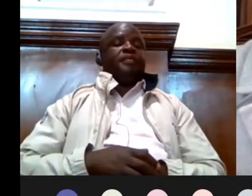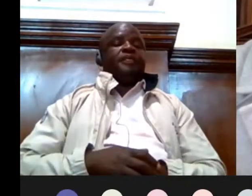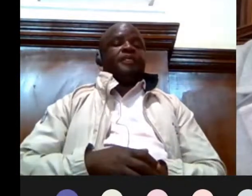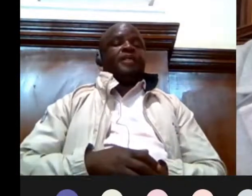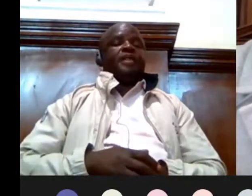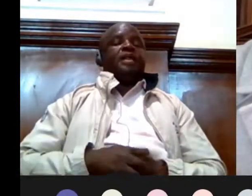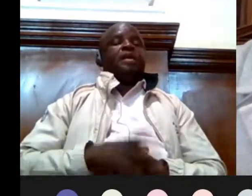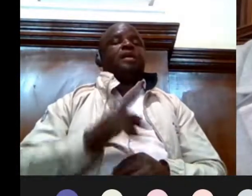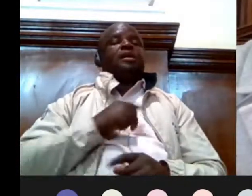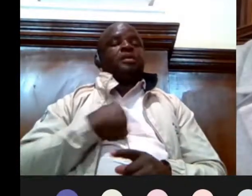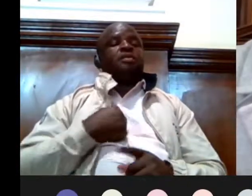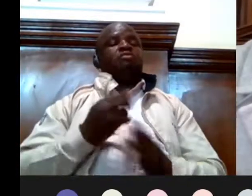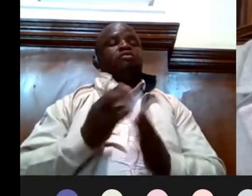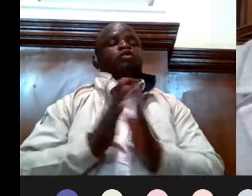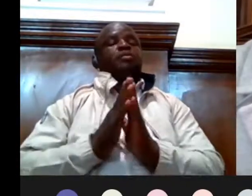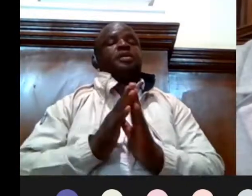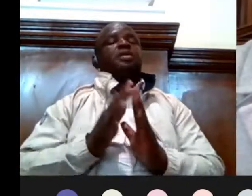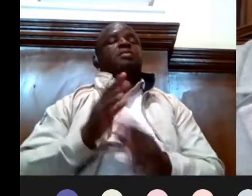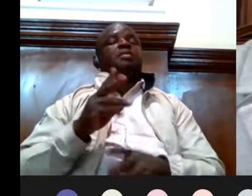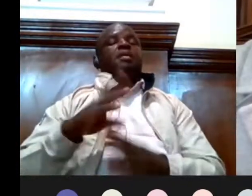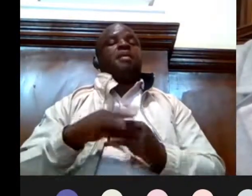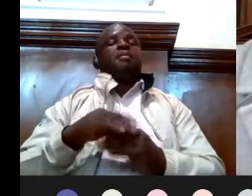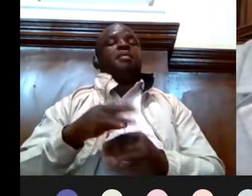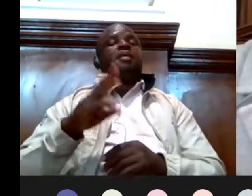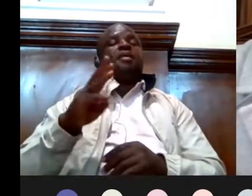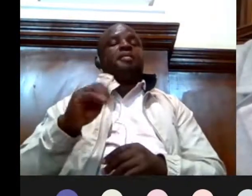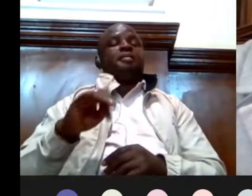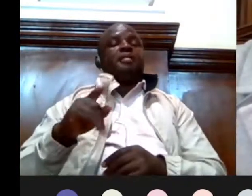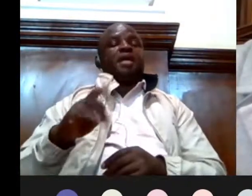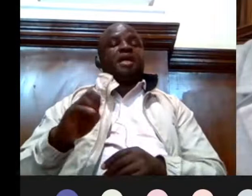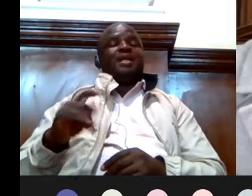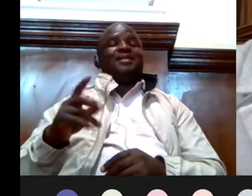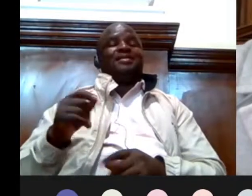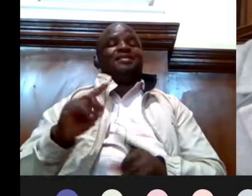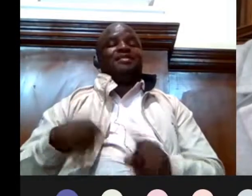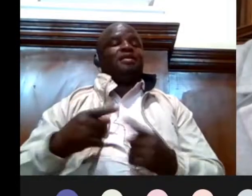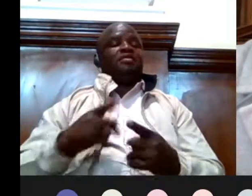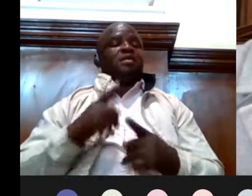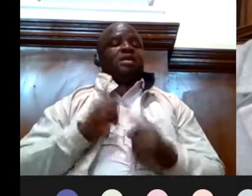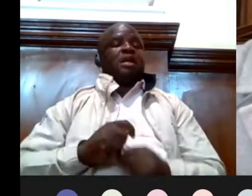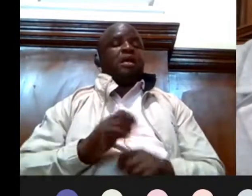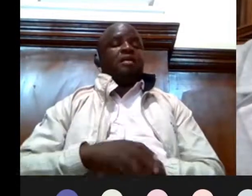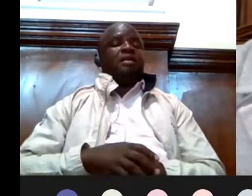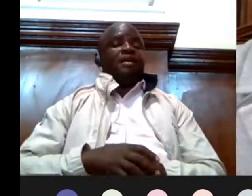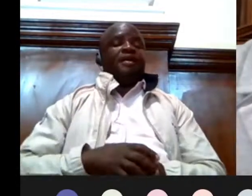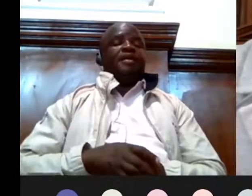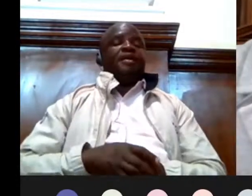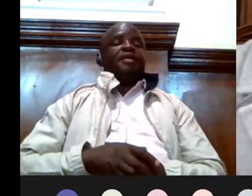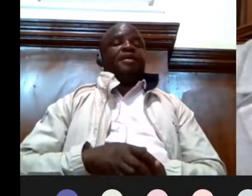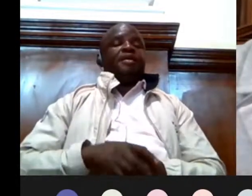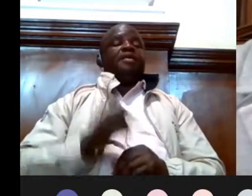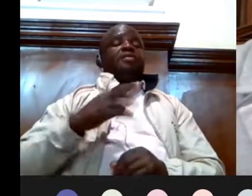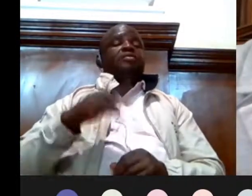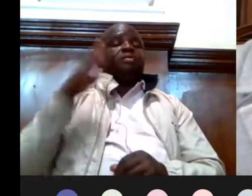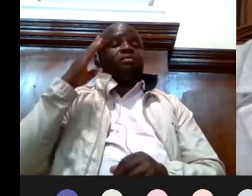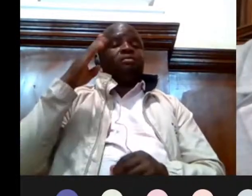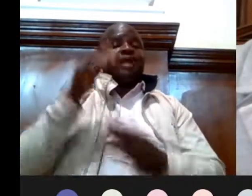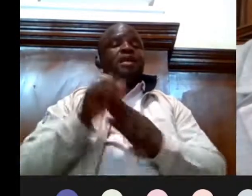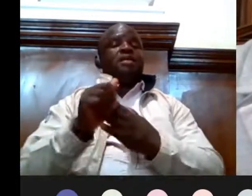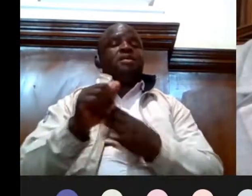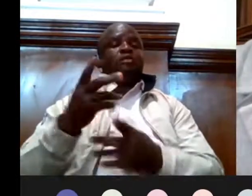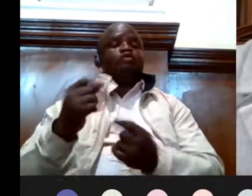sister, honorable member Ma Kesini, we are not going to tire. As long as you know as a leader you are doing the right